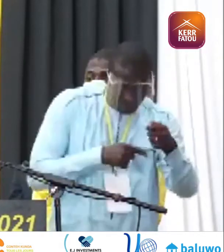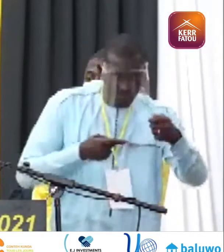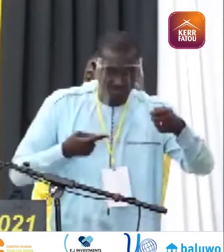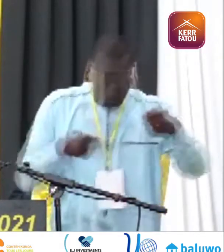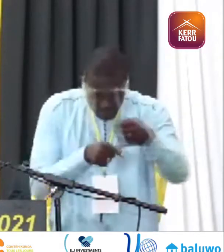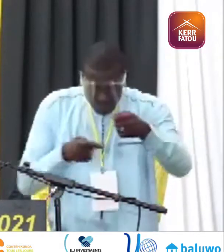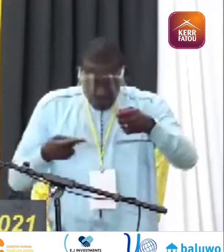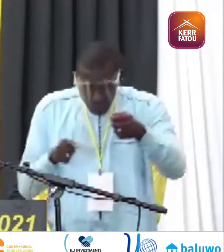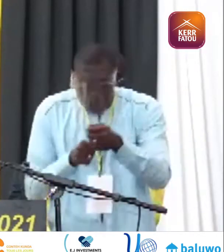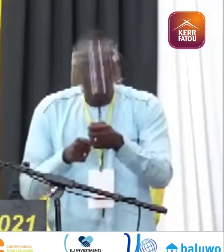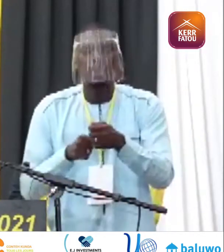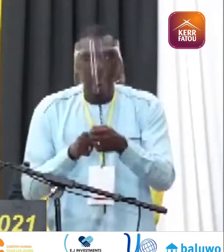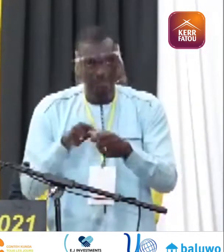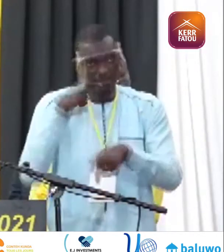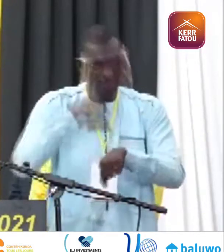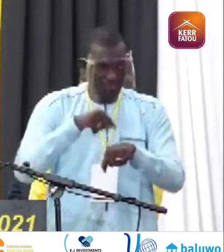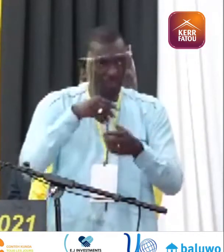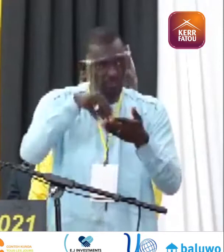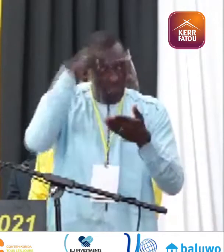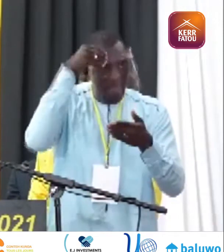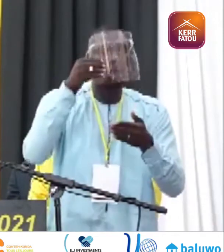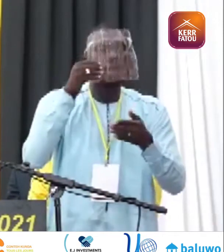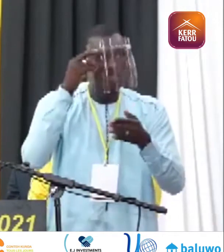happy that